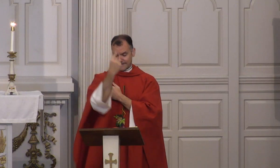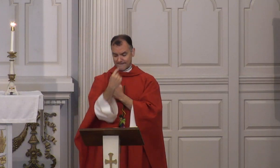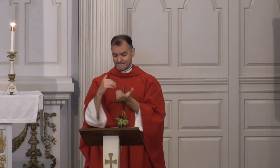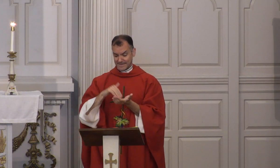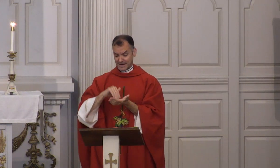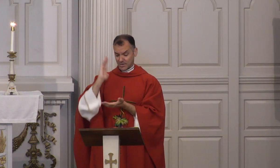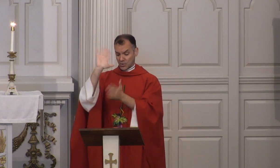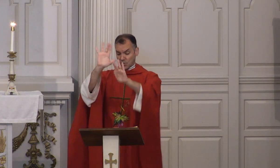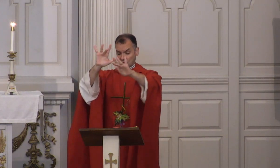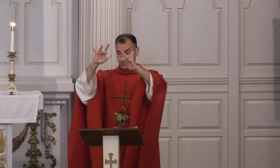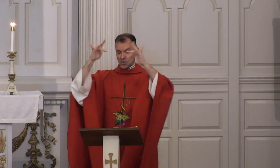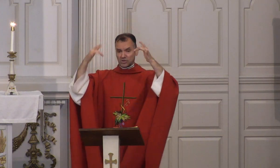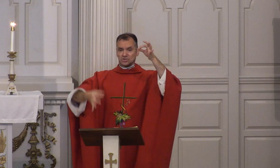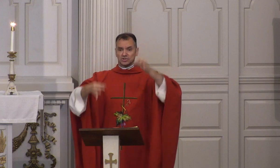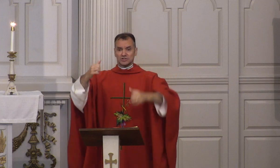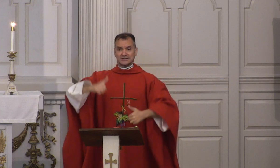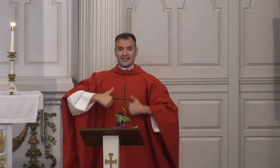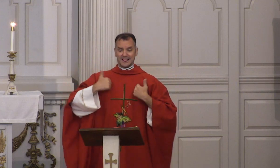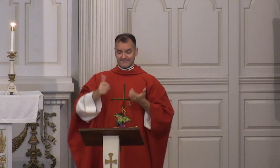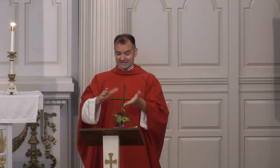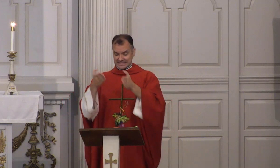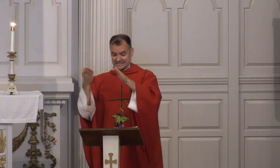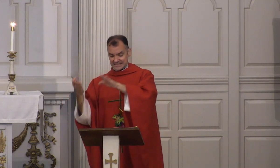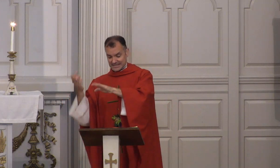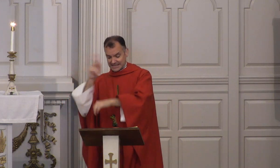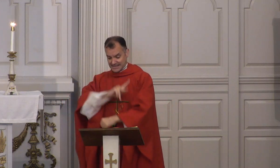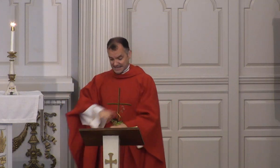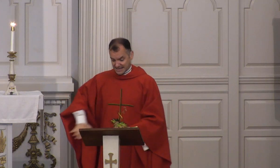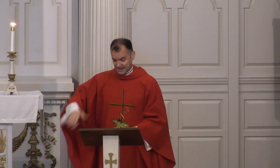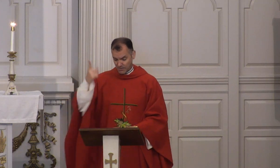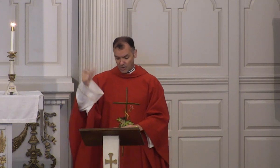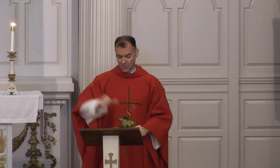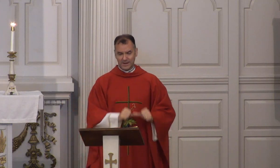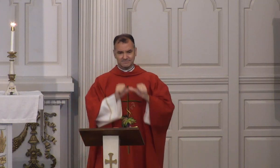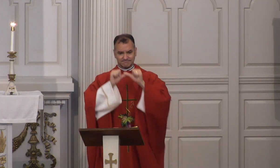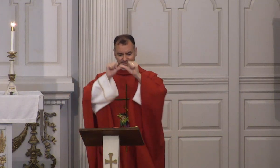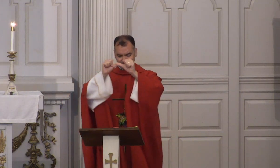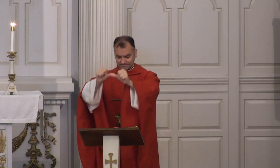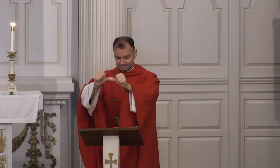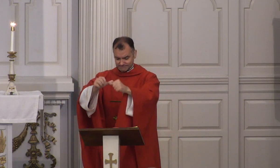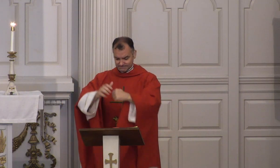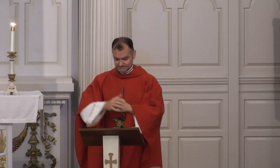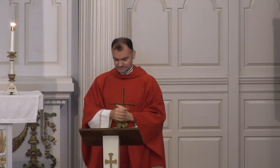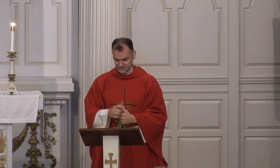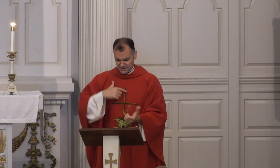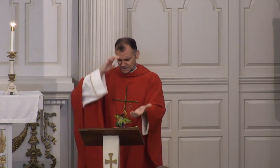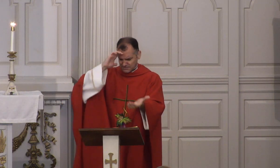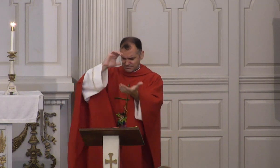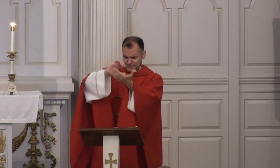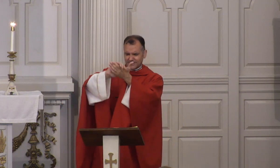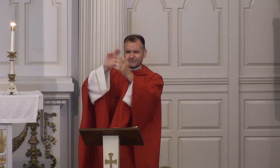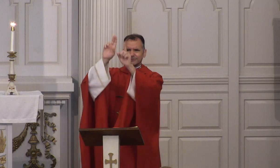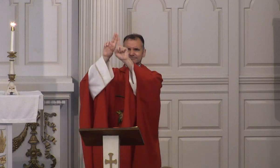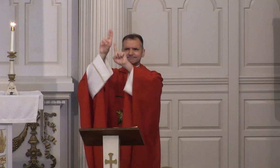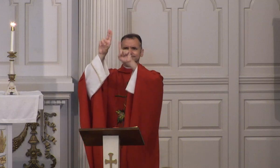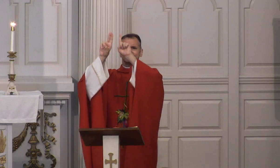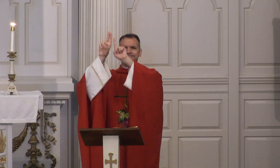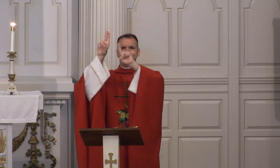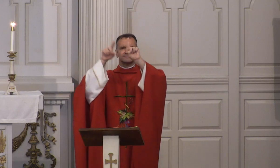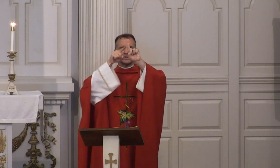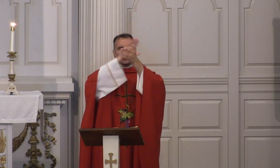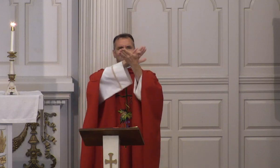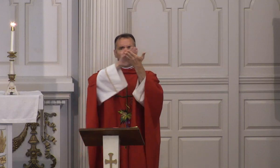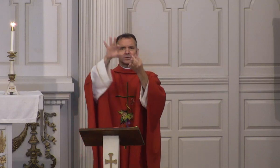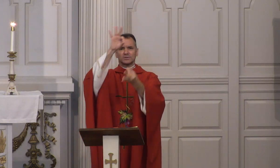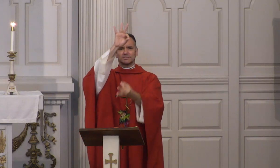the scriptures. He ascended into heaven and is seated at the right hand of the Father. He will come again in glory